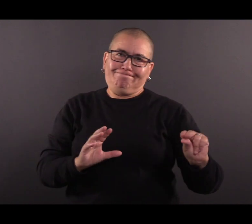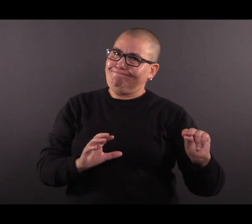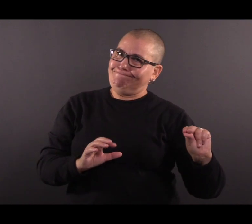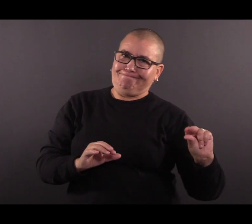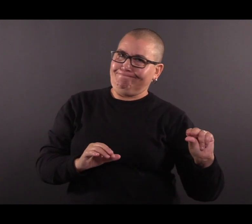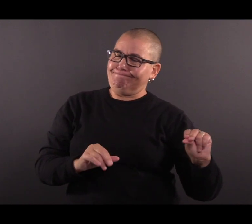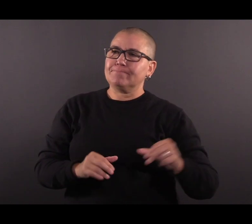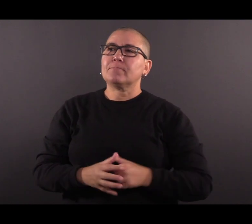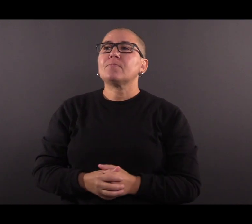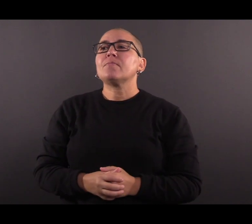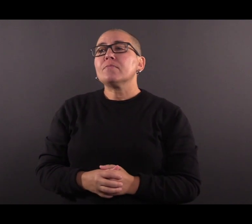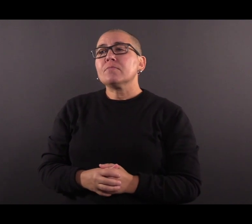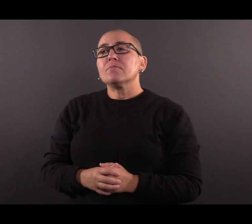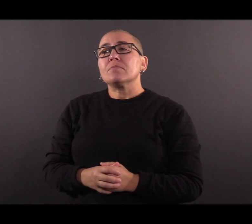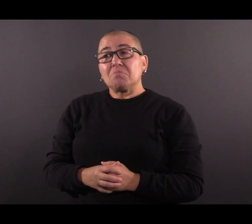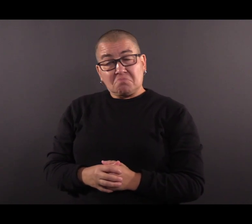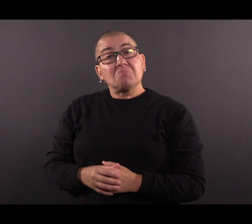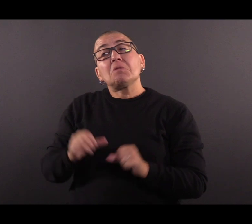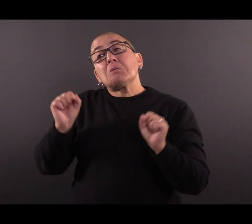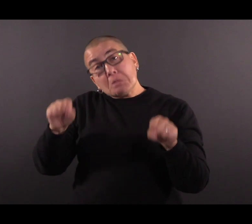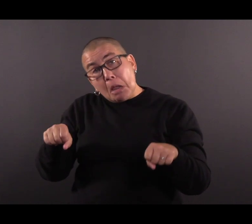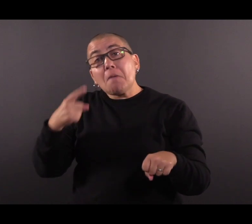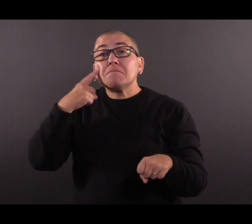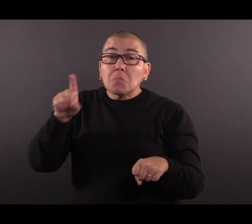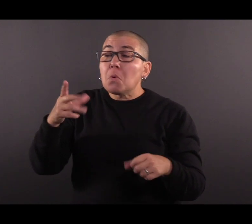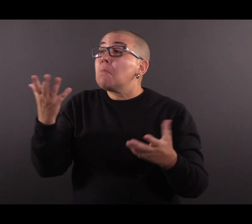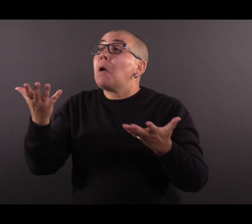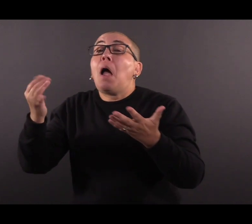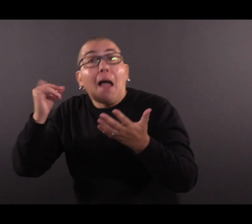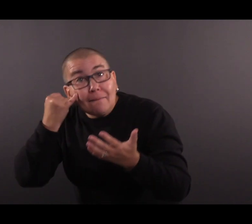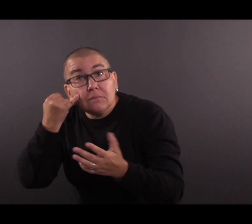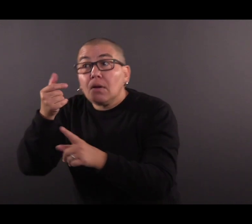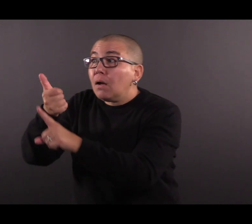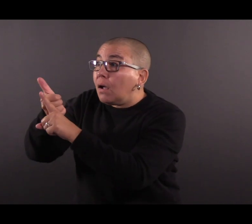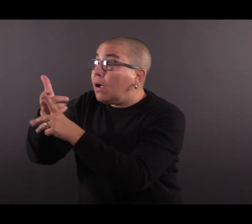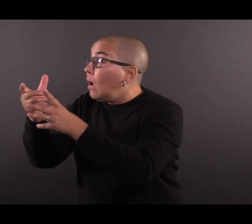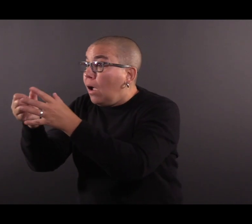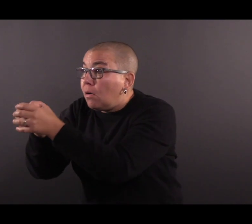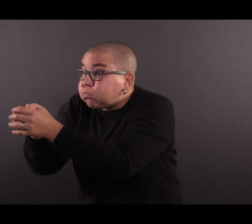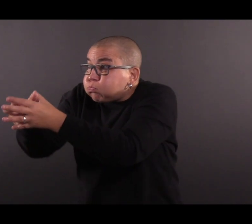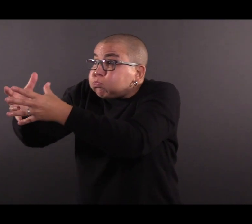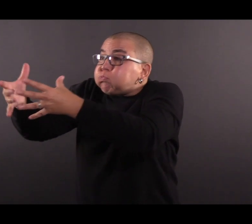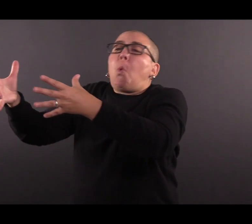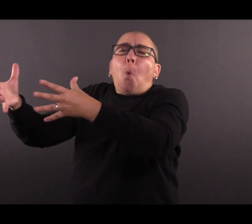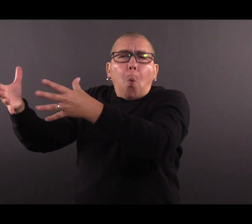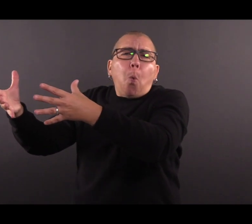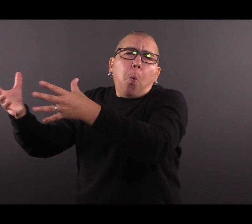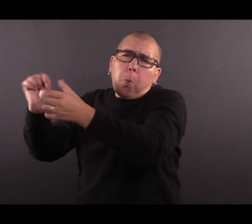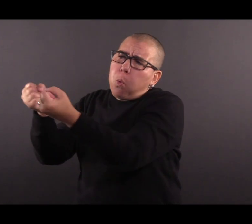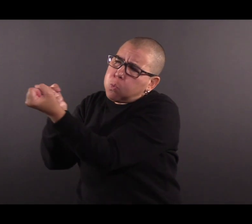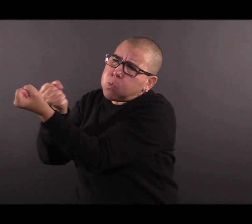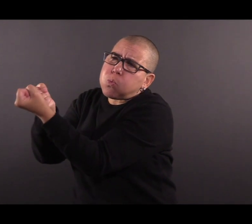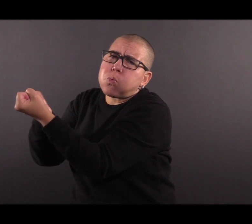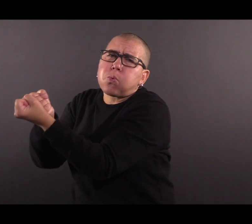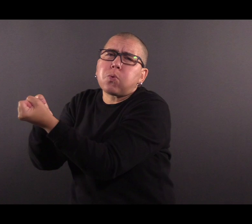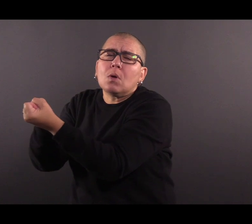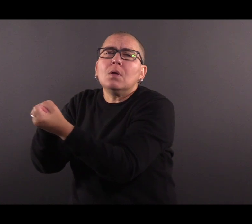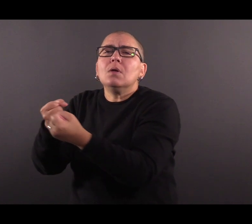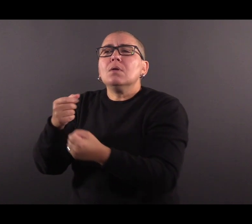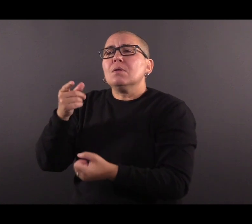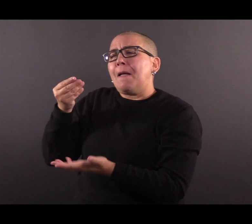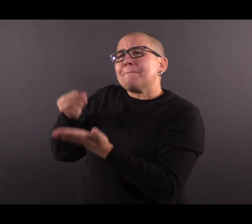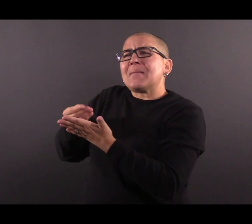be used to expand an existing renewal project. These funds are frequently unspent, partly